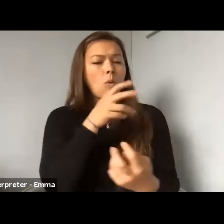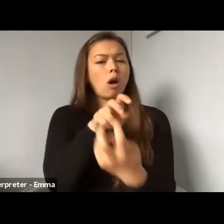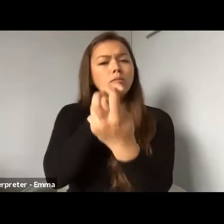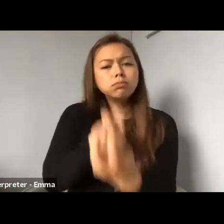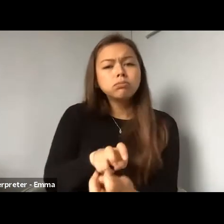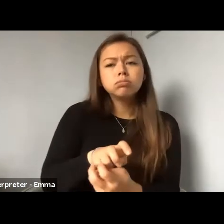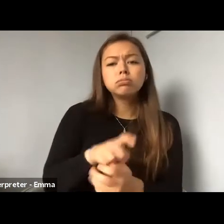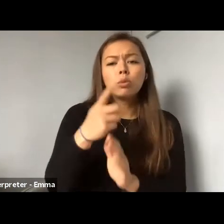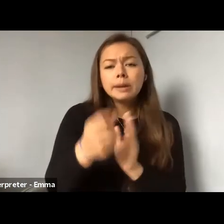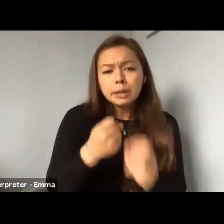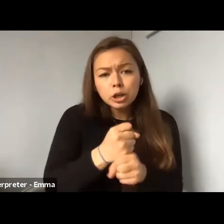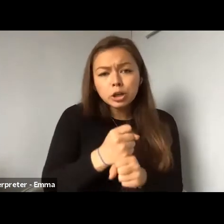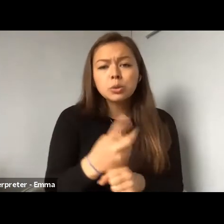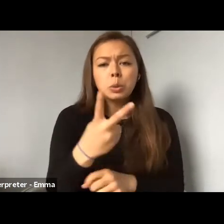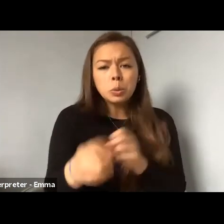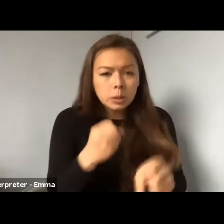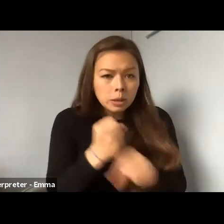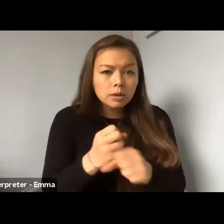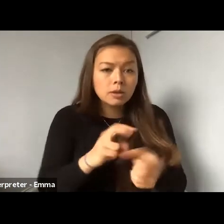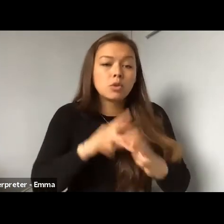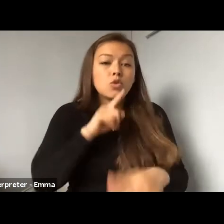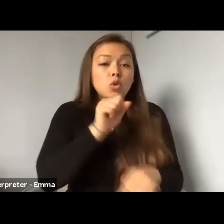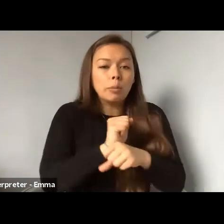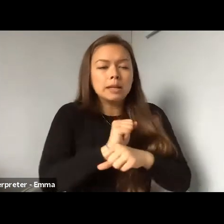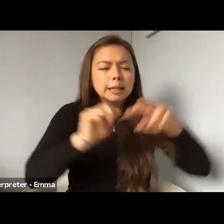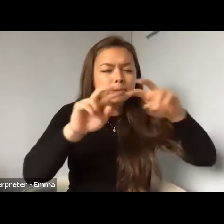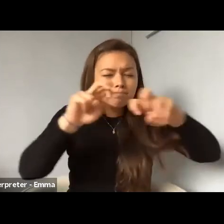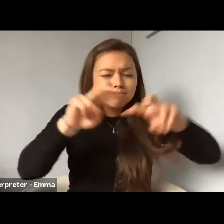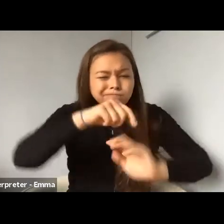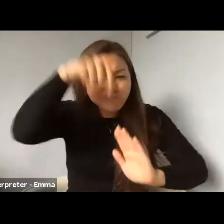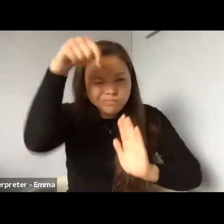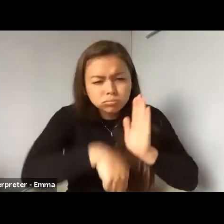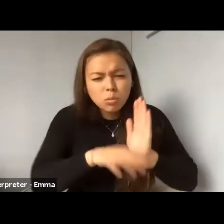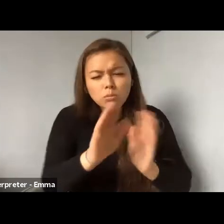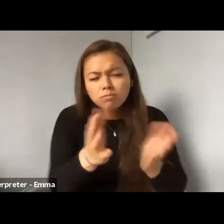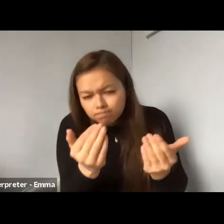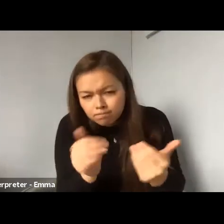their life. And as mentioned, we do work from a